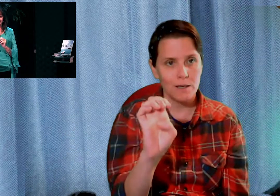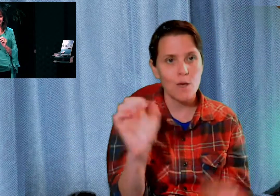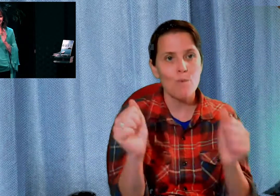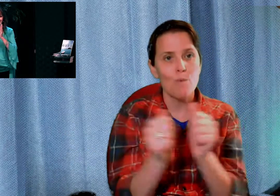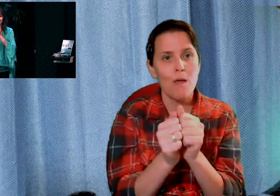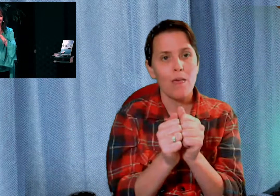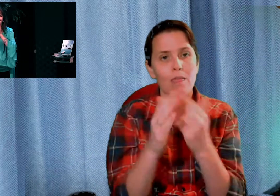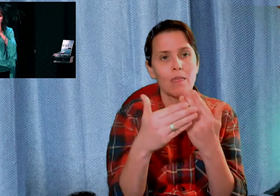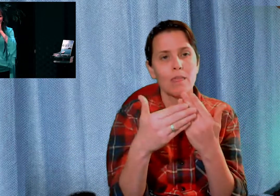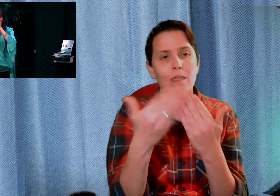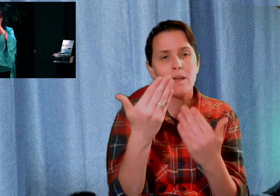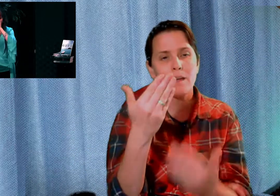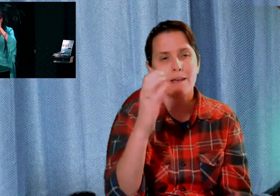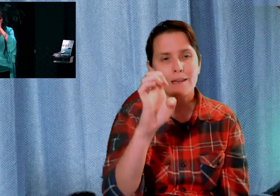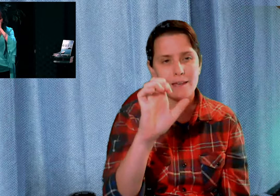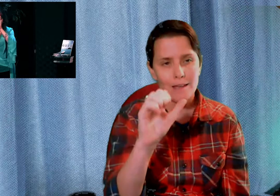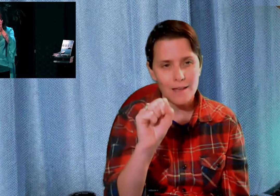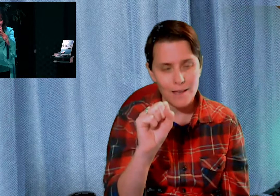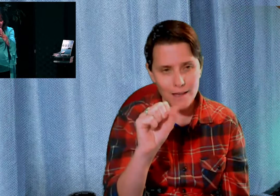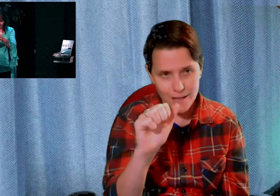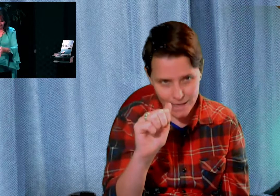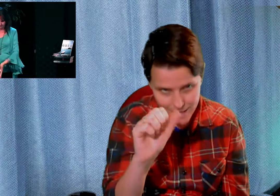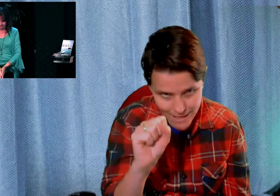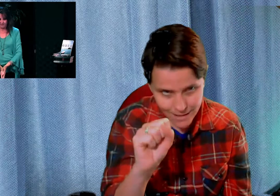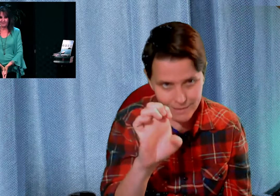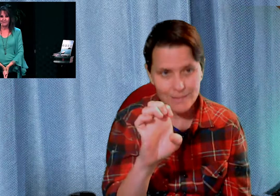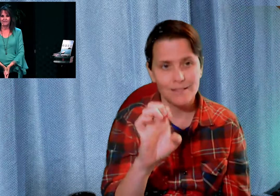ease. God bless you.